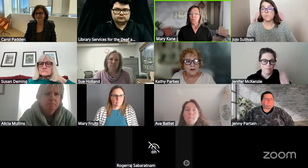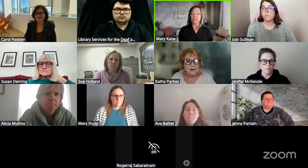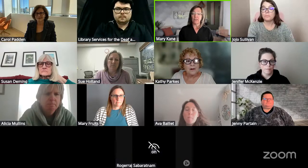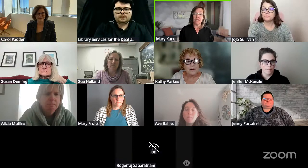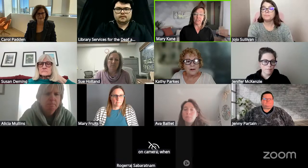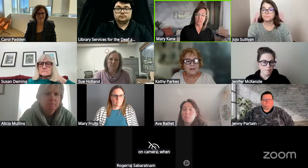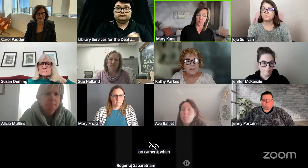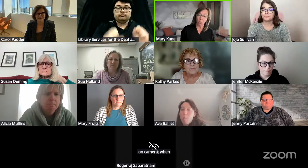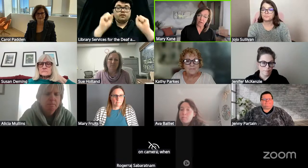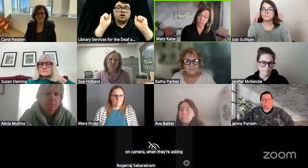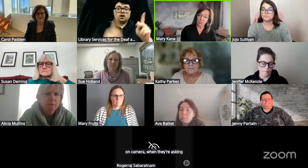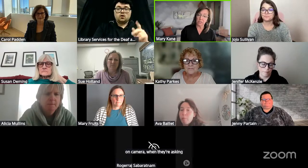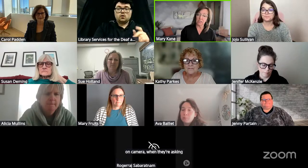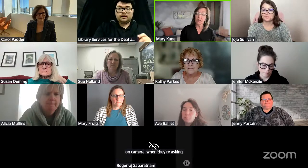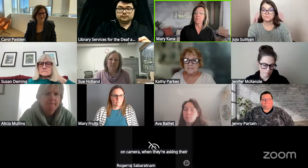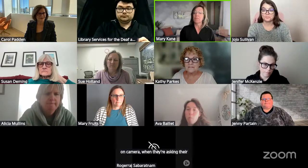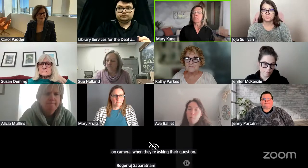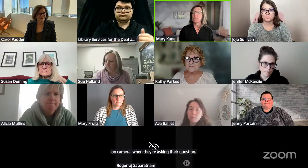they're asking their question.